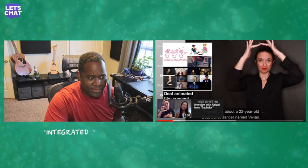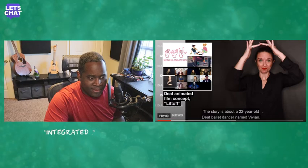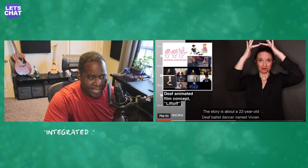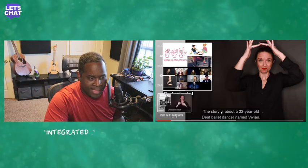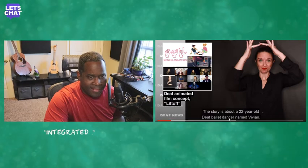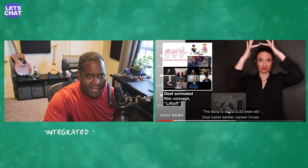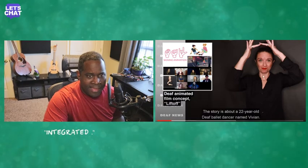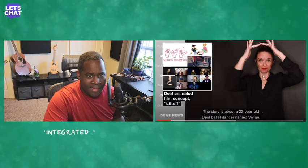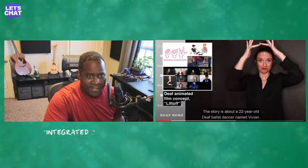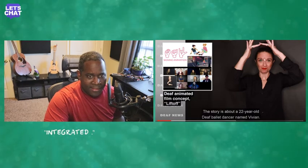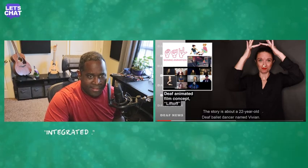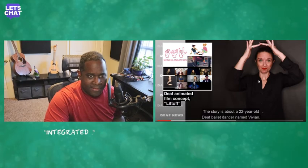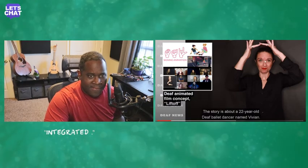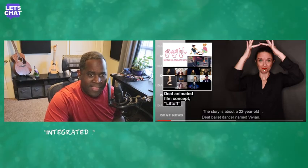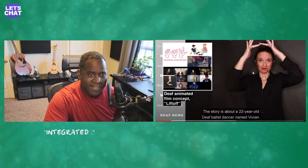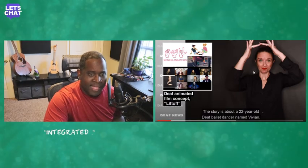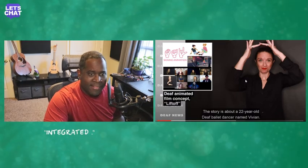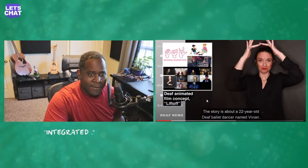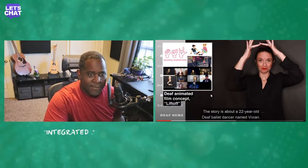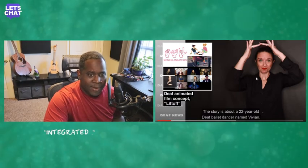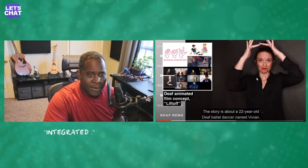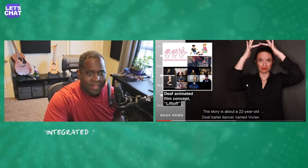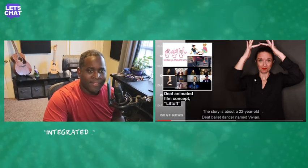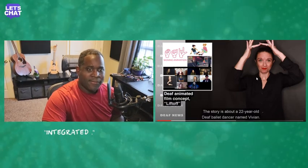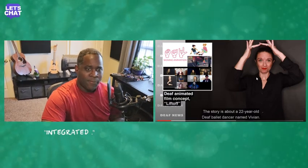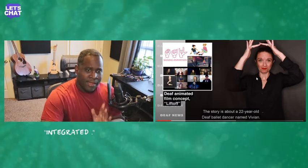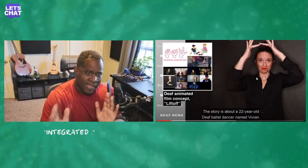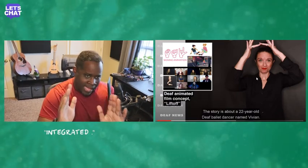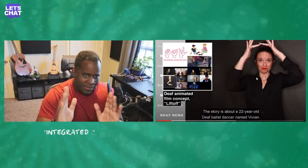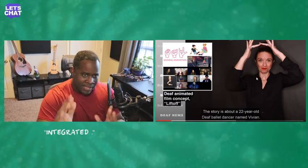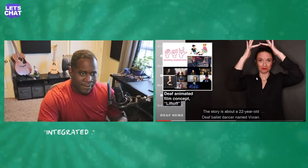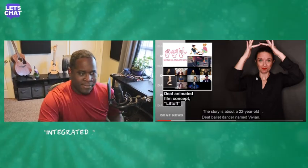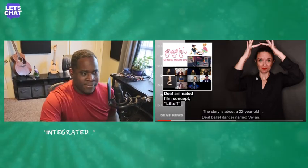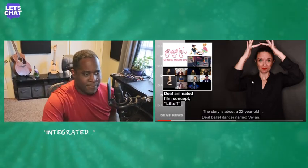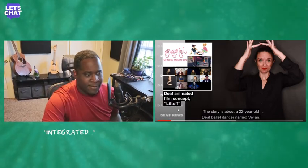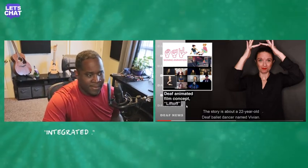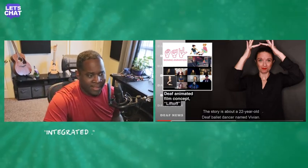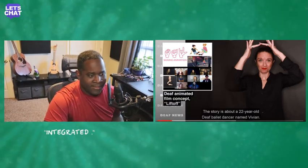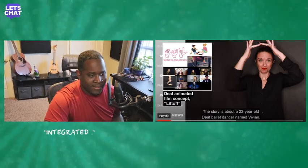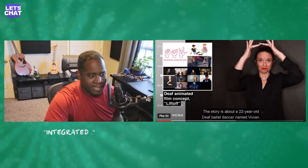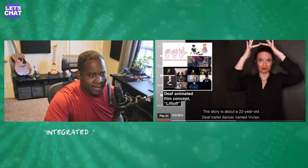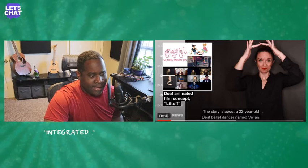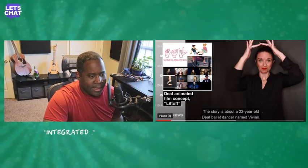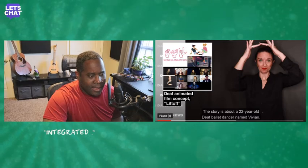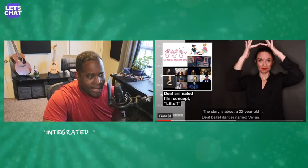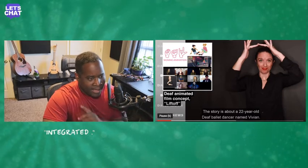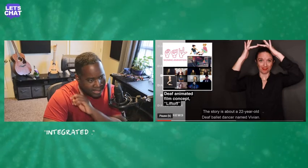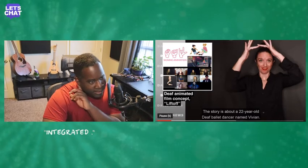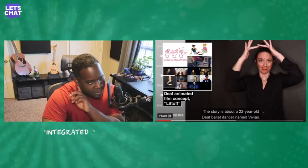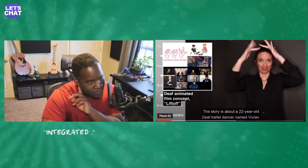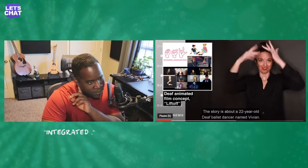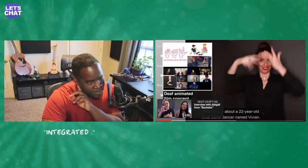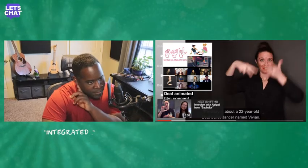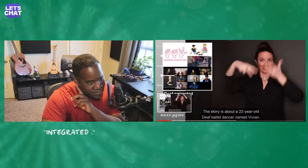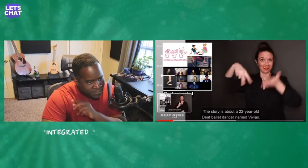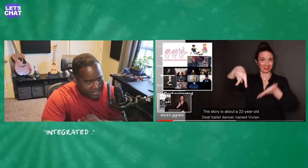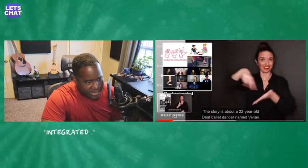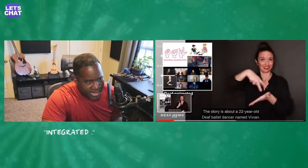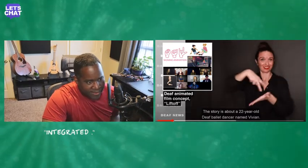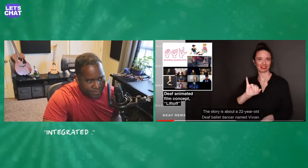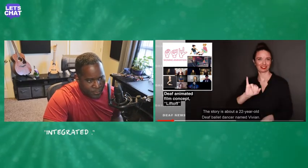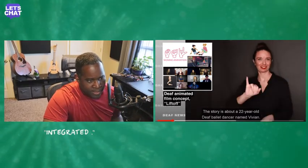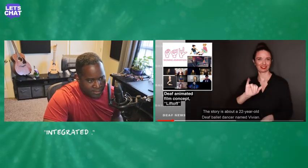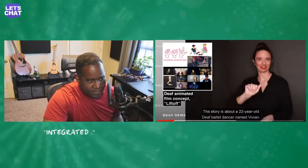good definition on the hands. The face stands out very well. And this is around the angle that I would see someone do ASL in. When we move